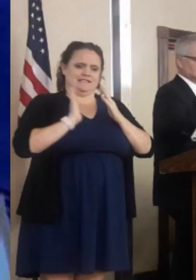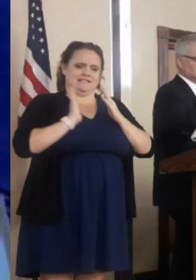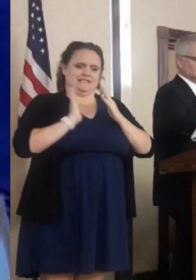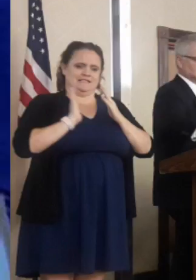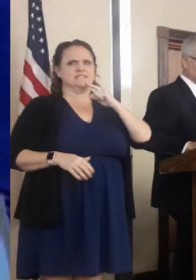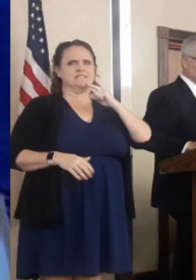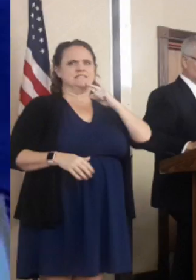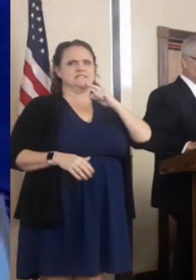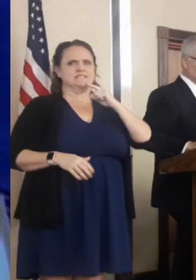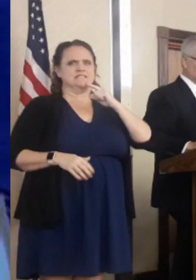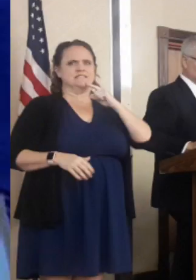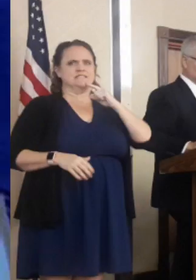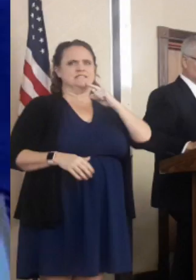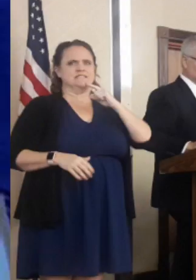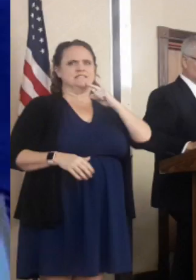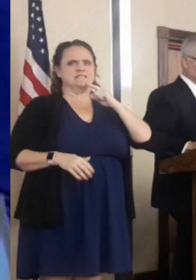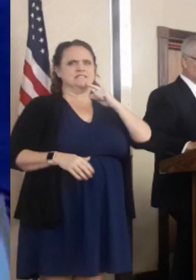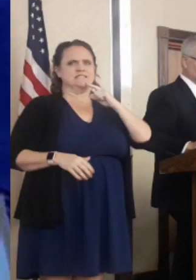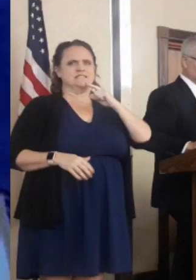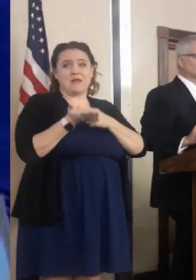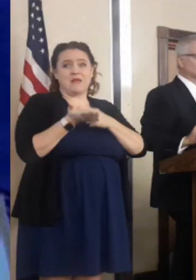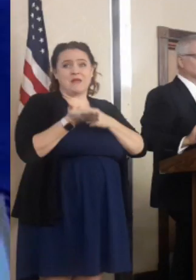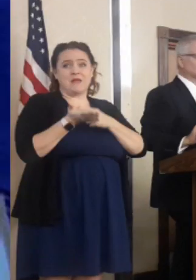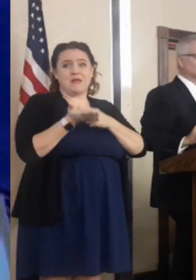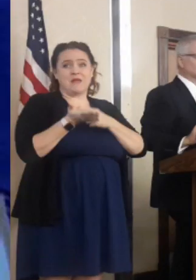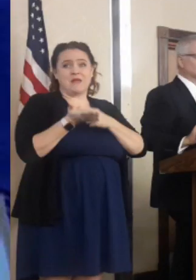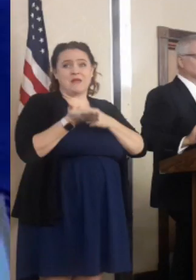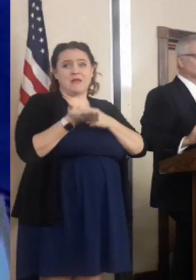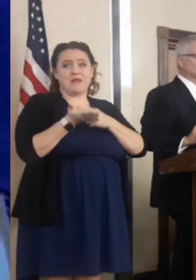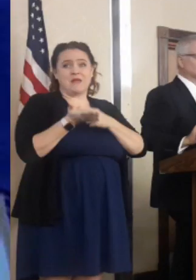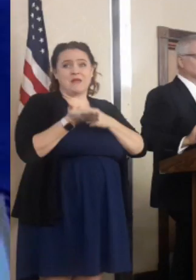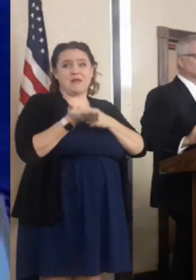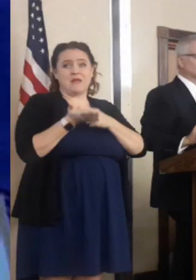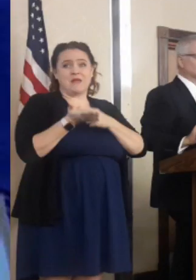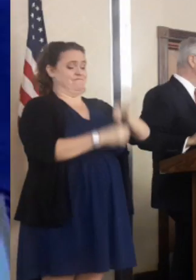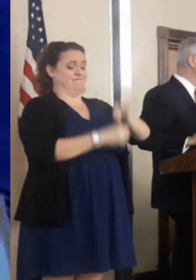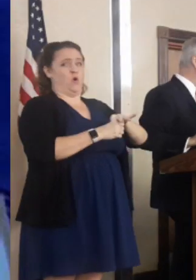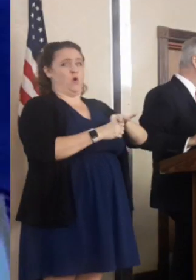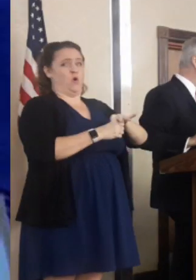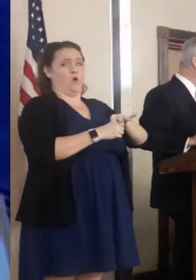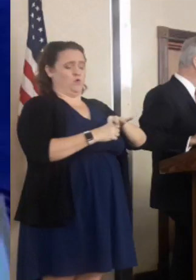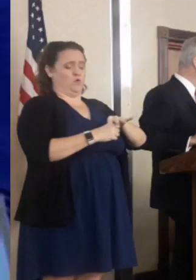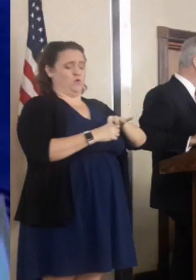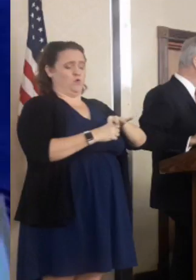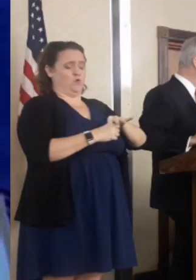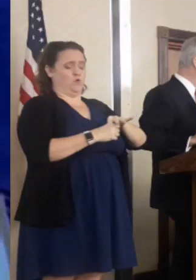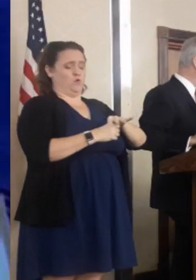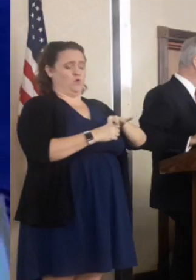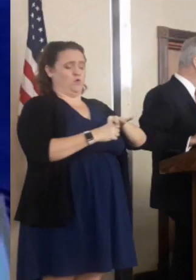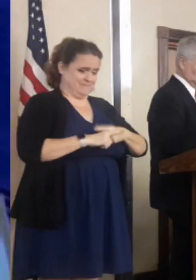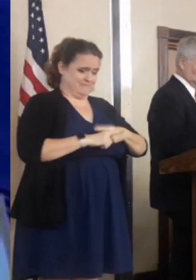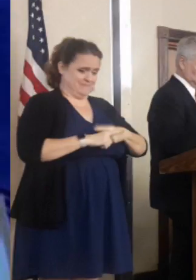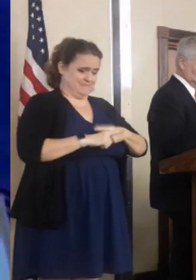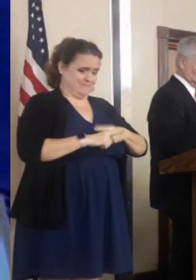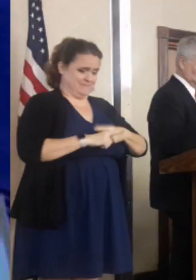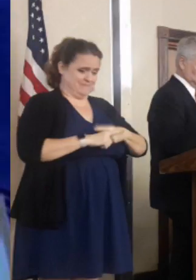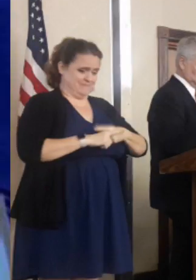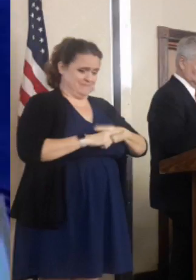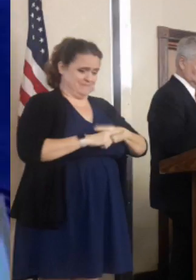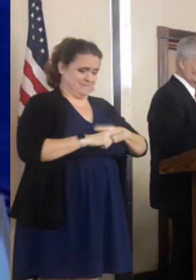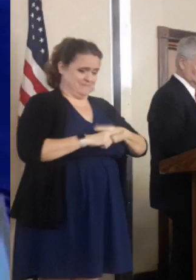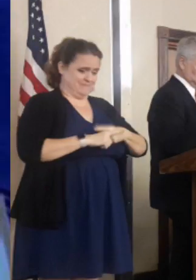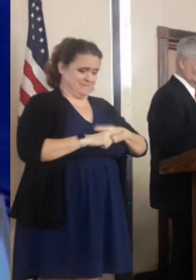means even voting against our own personal wishes. If you don't make these changes, what you are